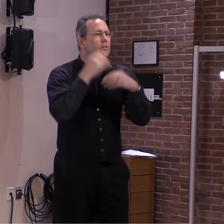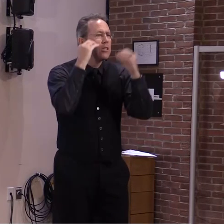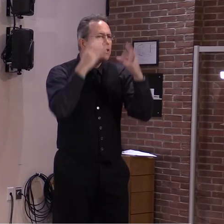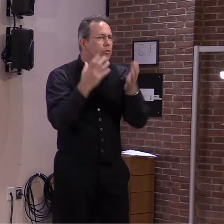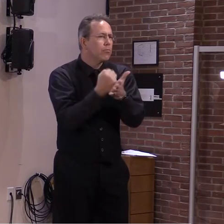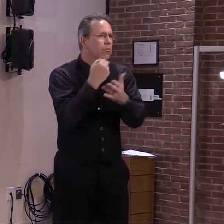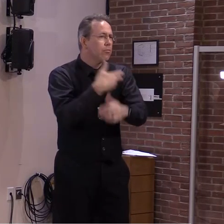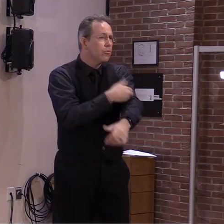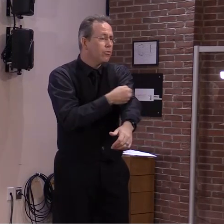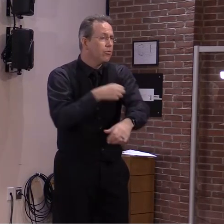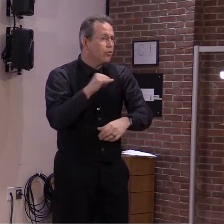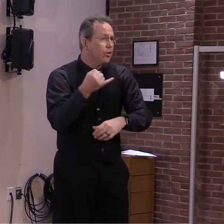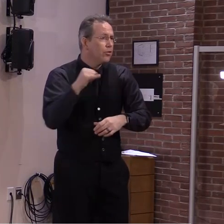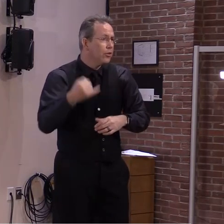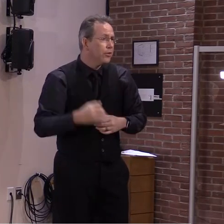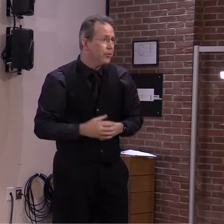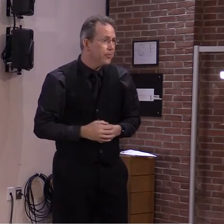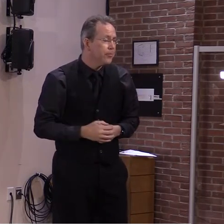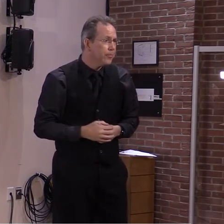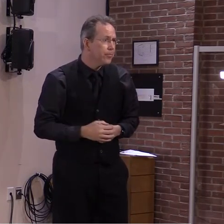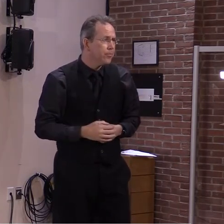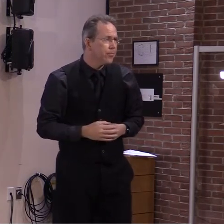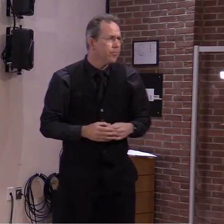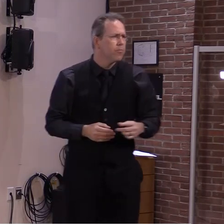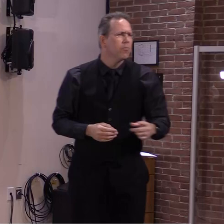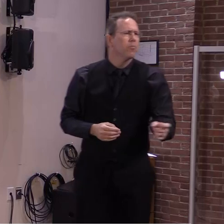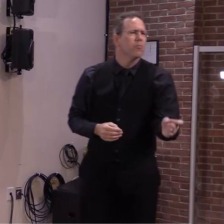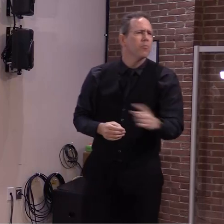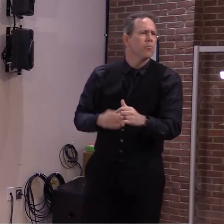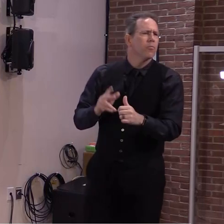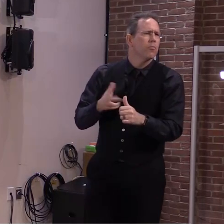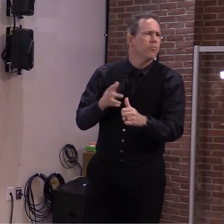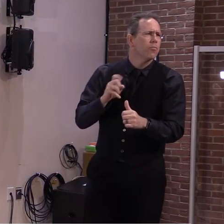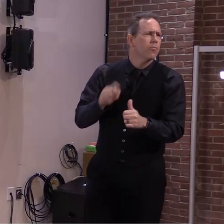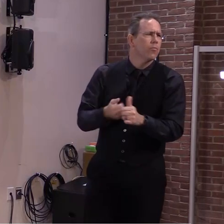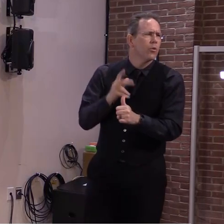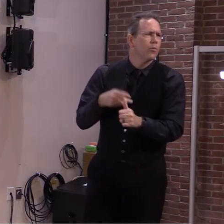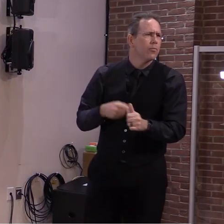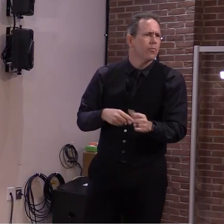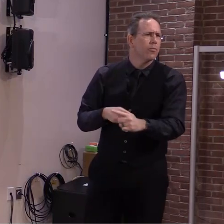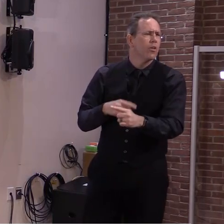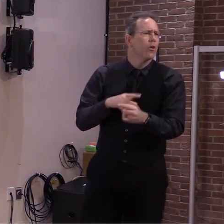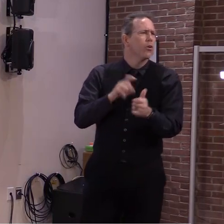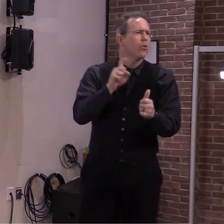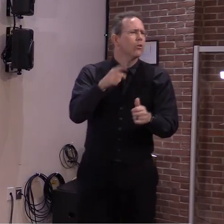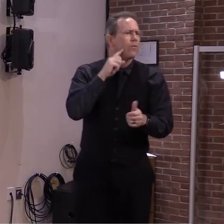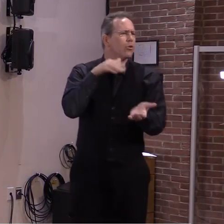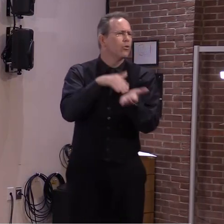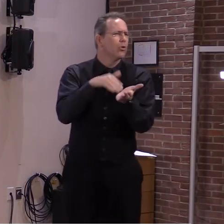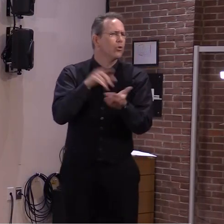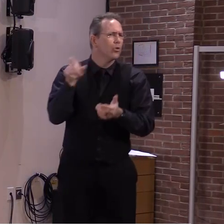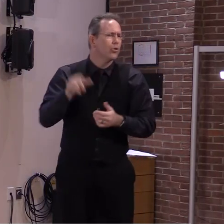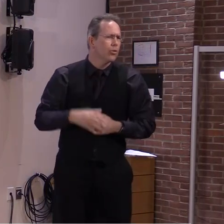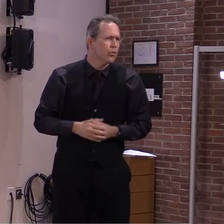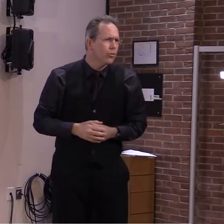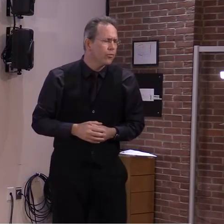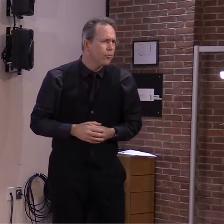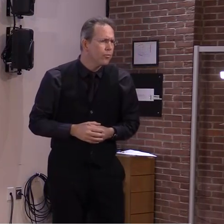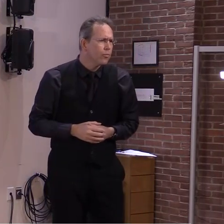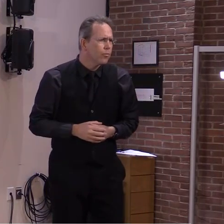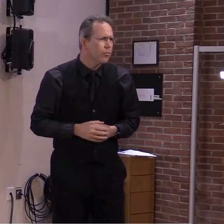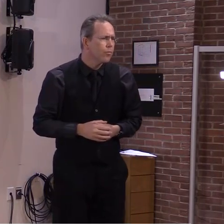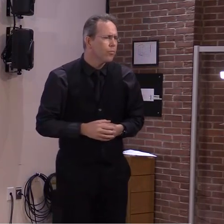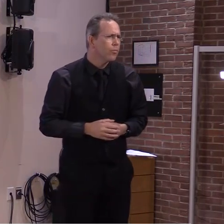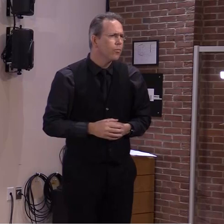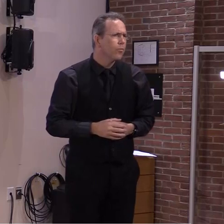Great, thanks. Last question here is a quick one for Dr. Levine. It looks like the numbers for cases for March 31st were revised